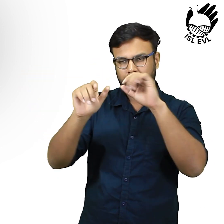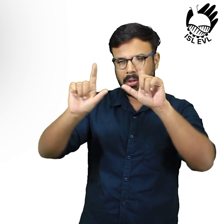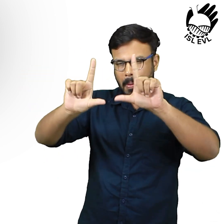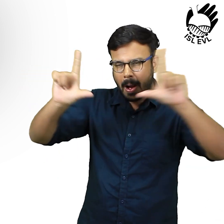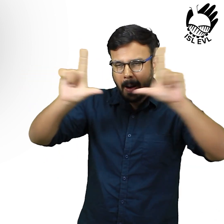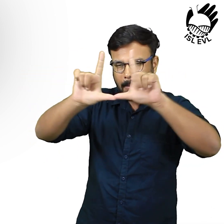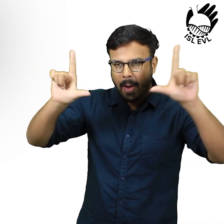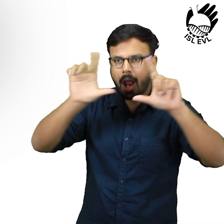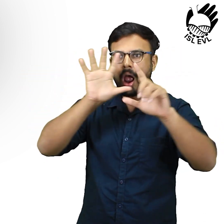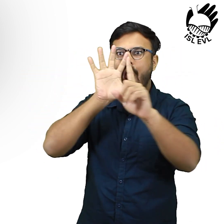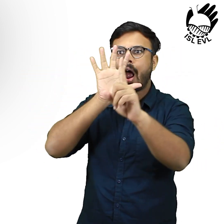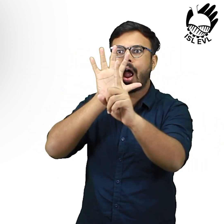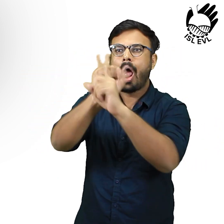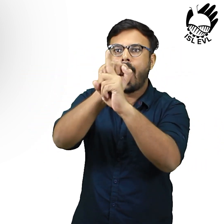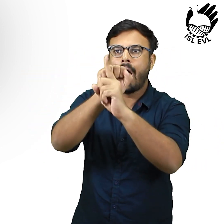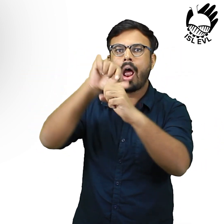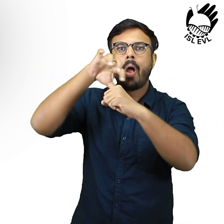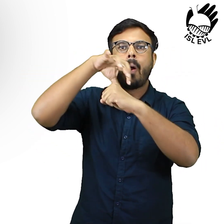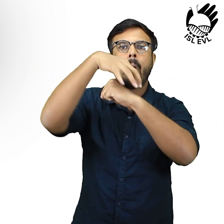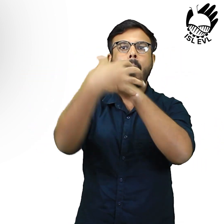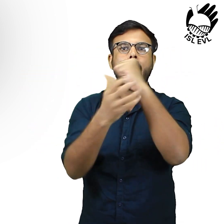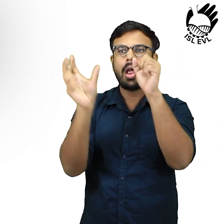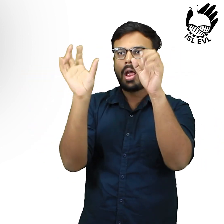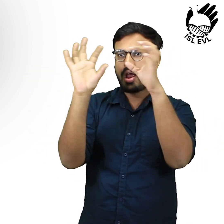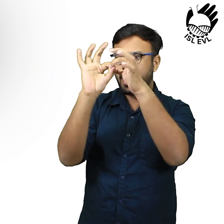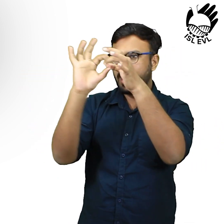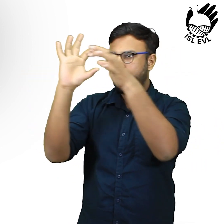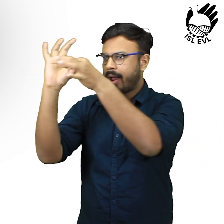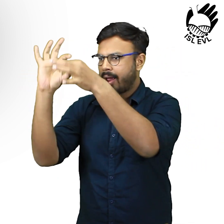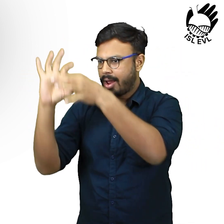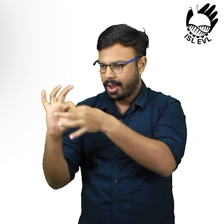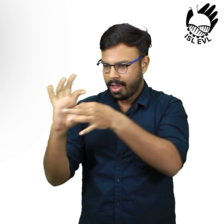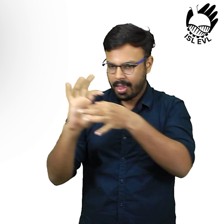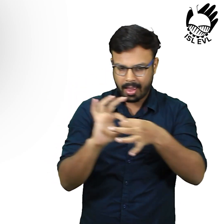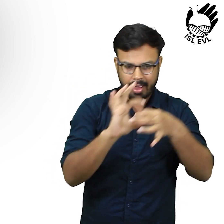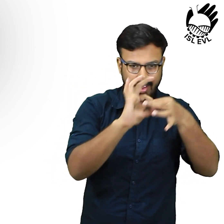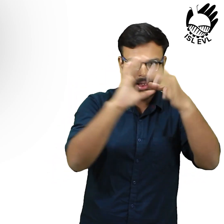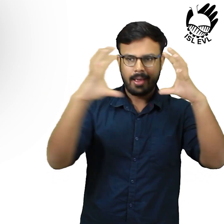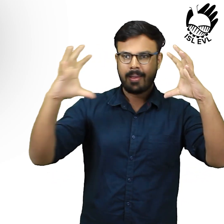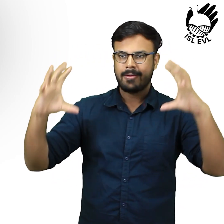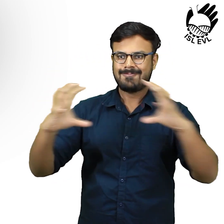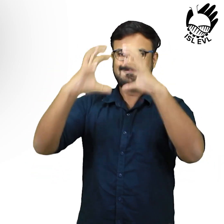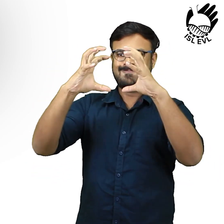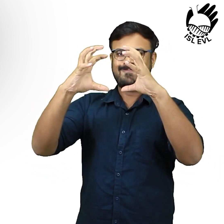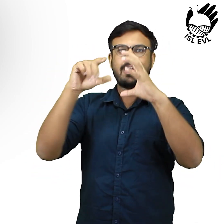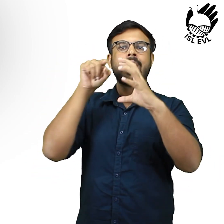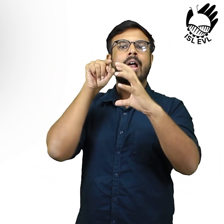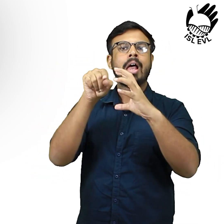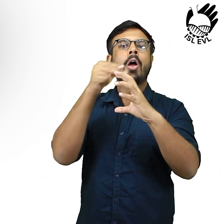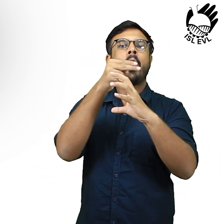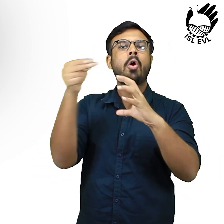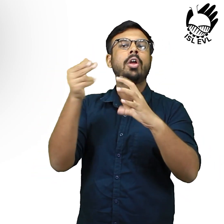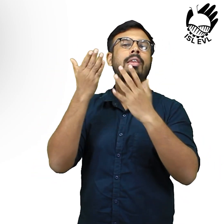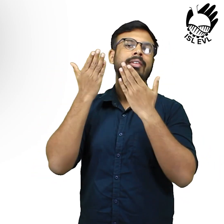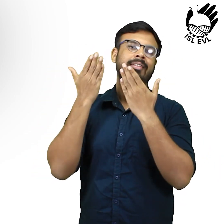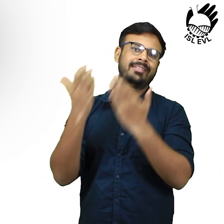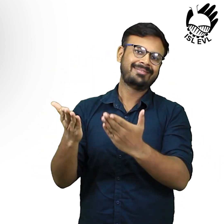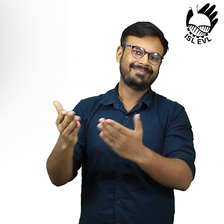In many ways, looking at a crystal is the one way that human eye will ever get to observe the